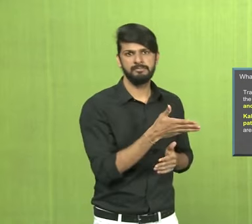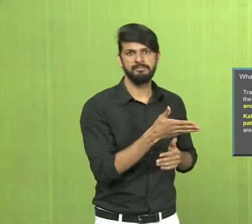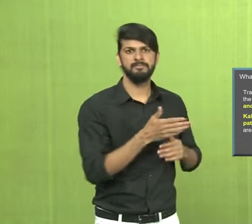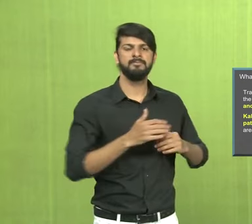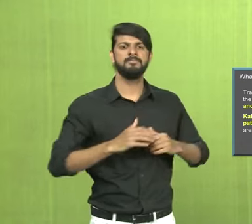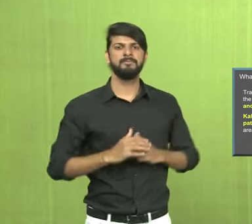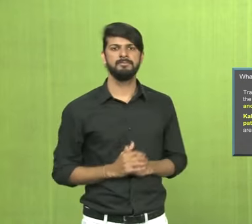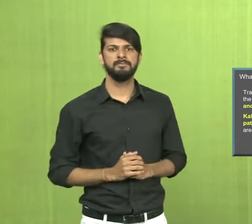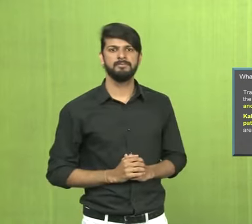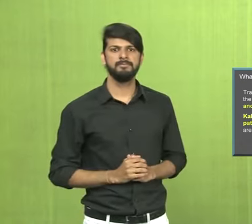selling individual panels.